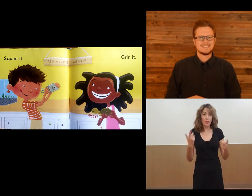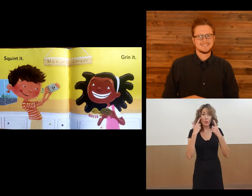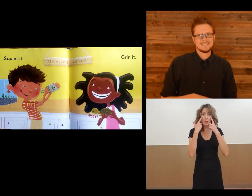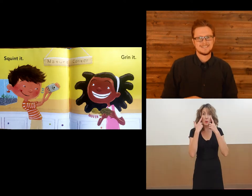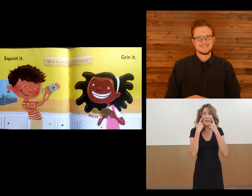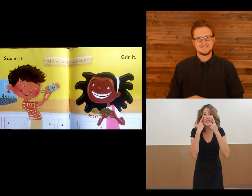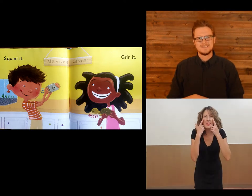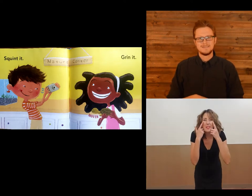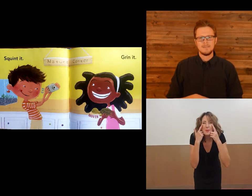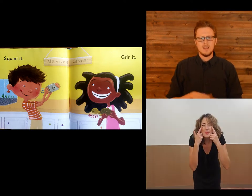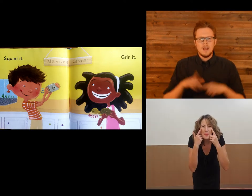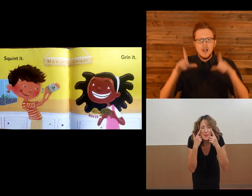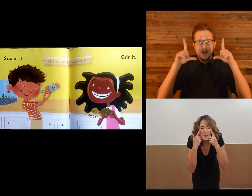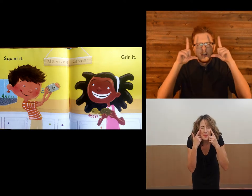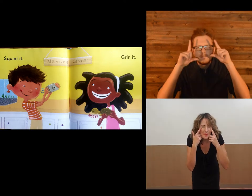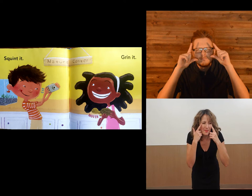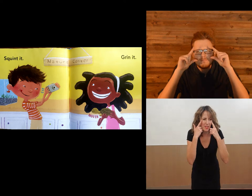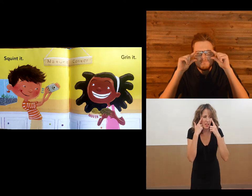Can you squint it?